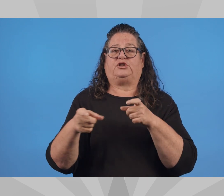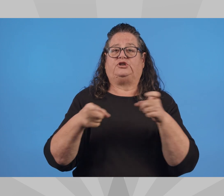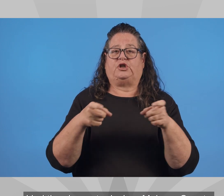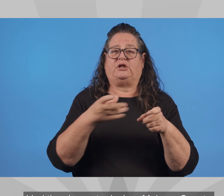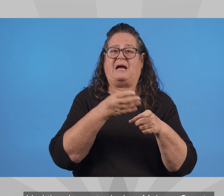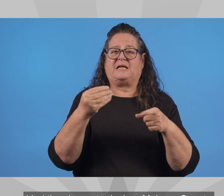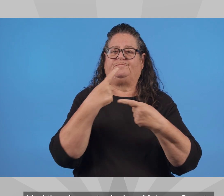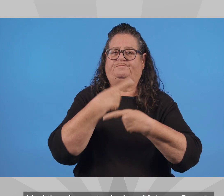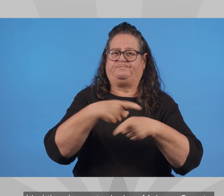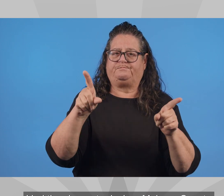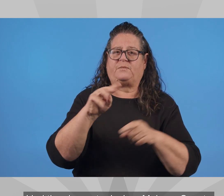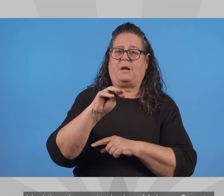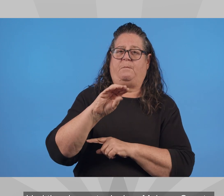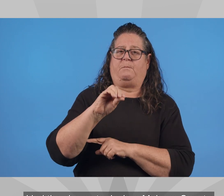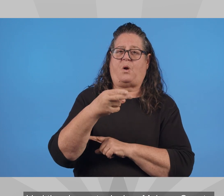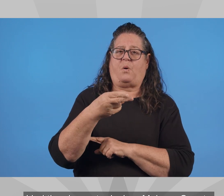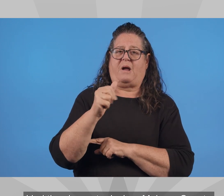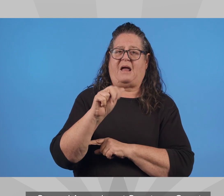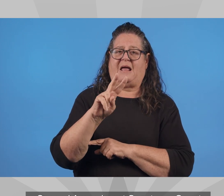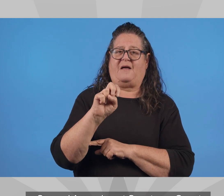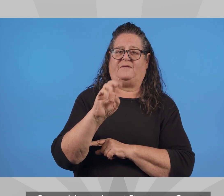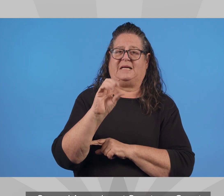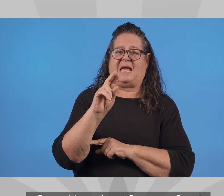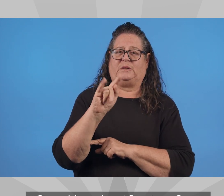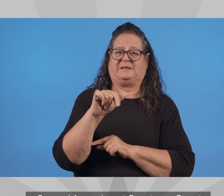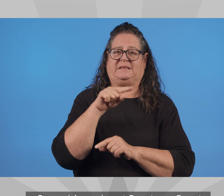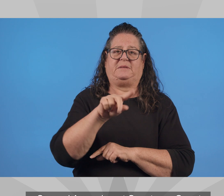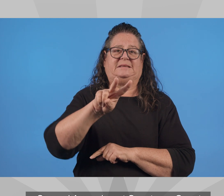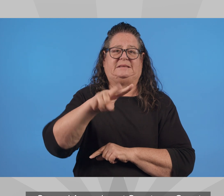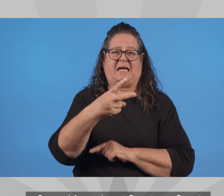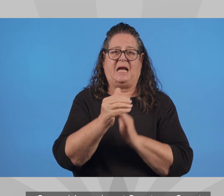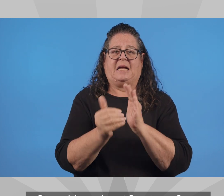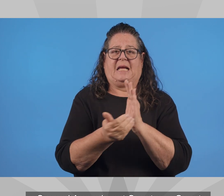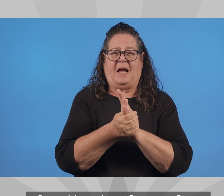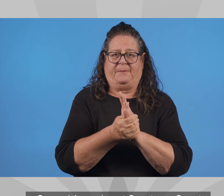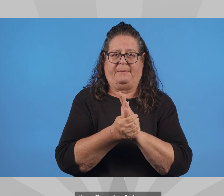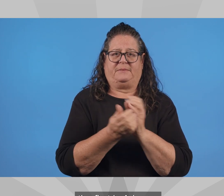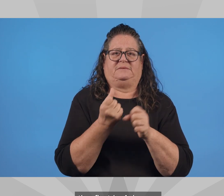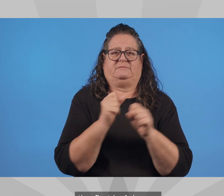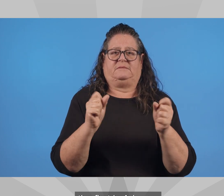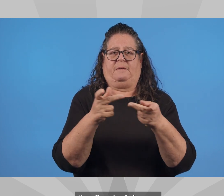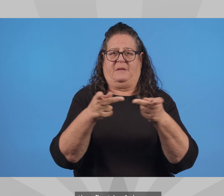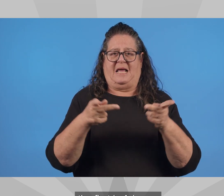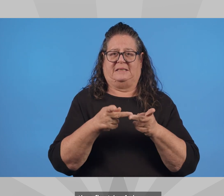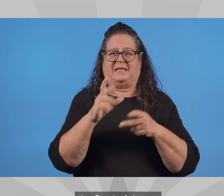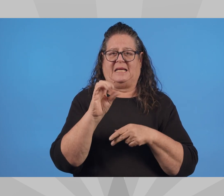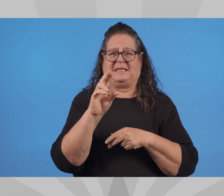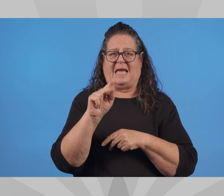I led the charge to declare Mojave County a Second Amendment sanctuary county, the first in Arizona.